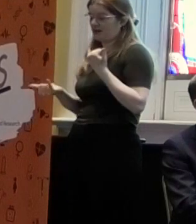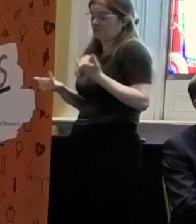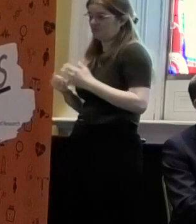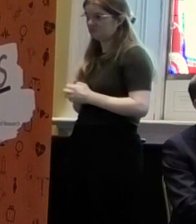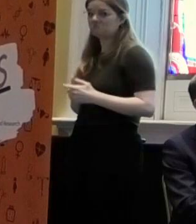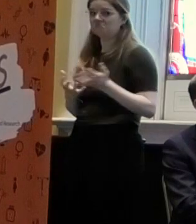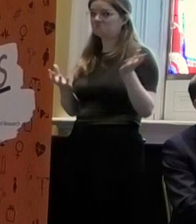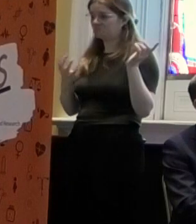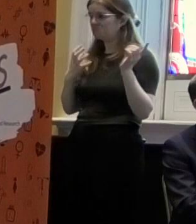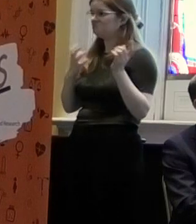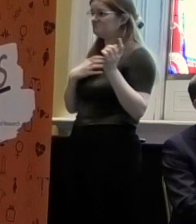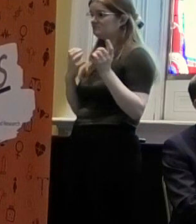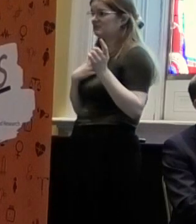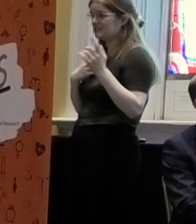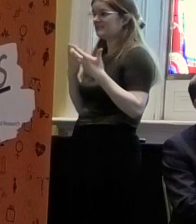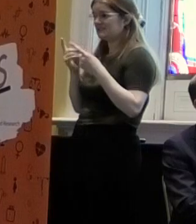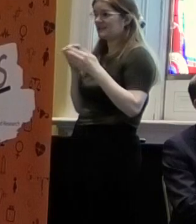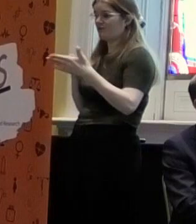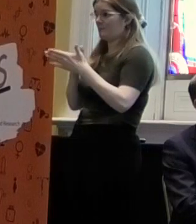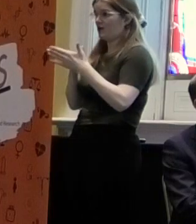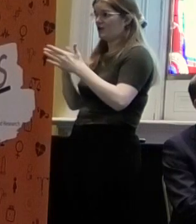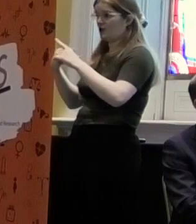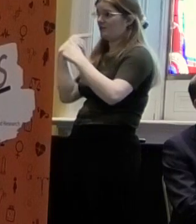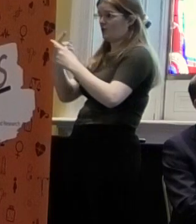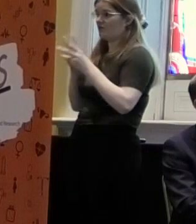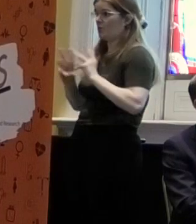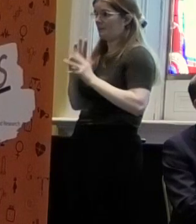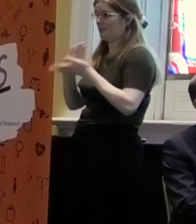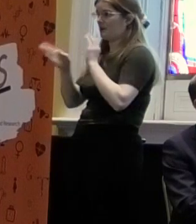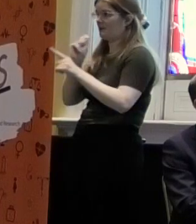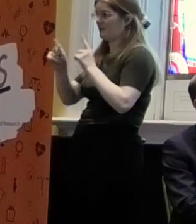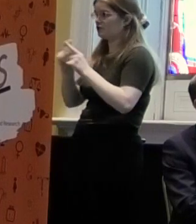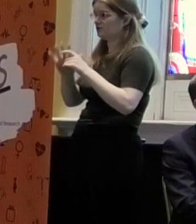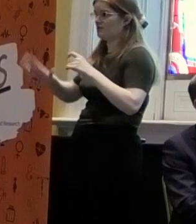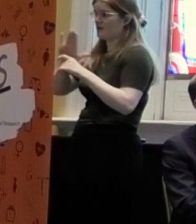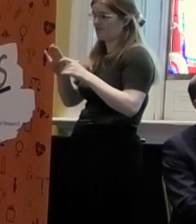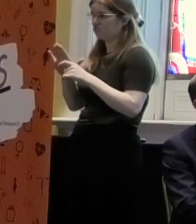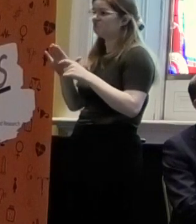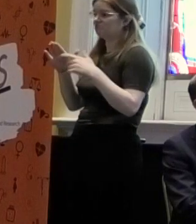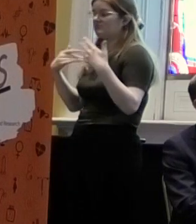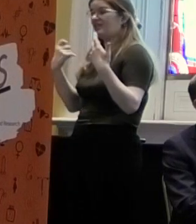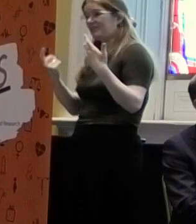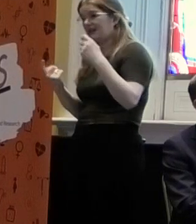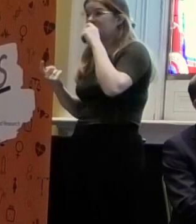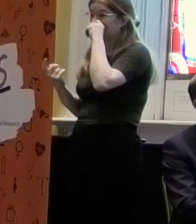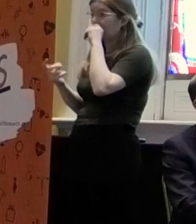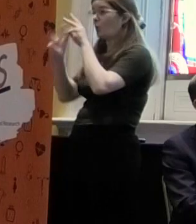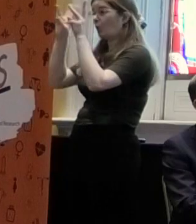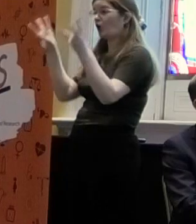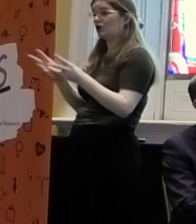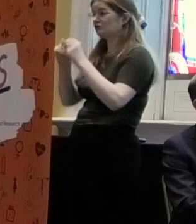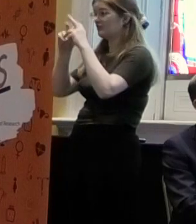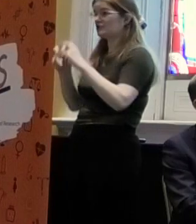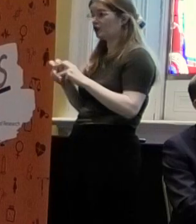so interesting and there was that barrier to women, I suppose, practicing then. Yeah. And then, of course, I guess the world of research is